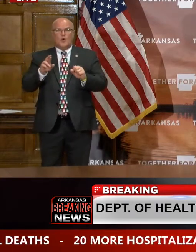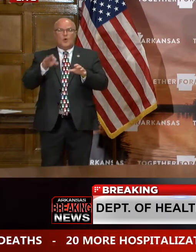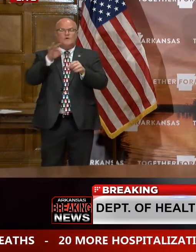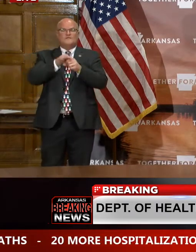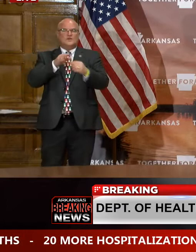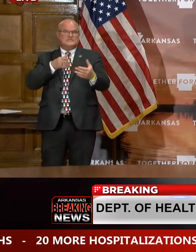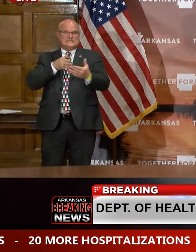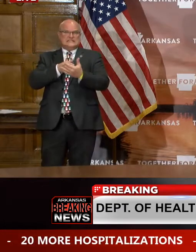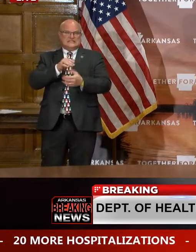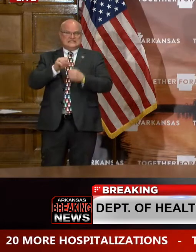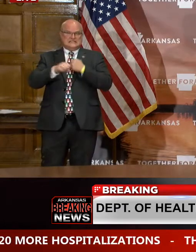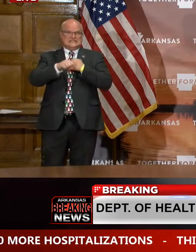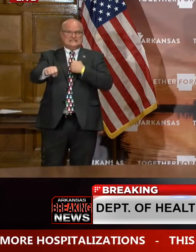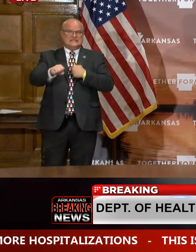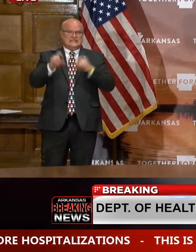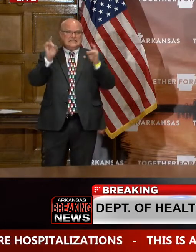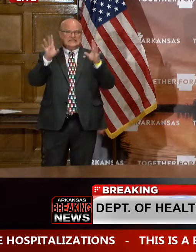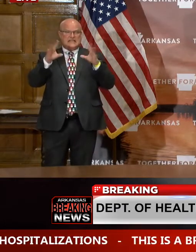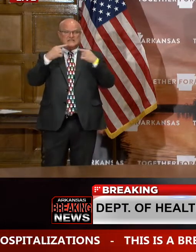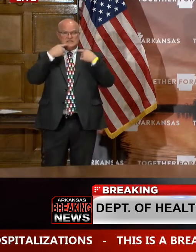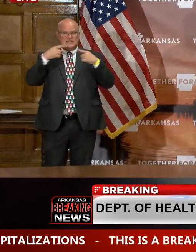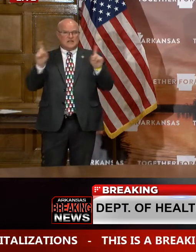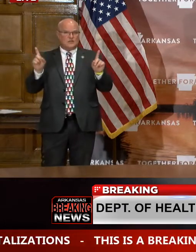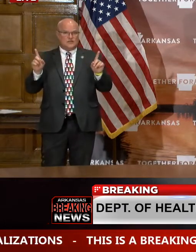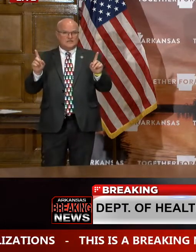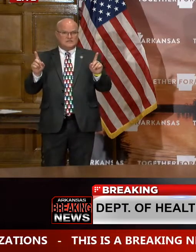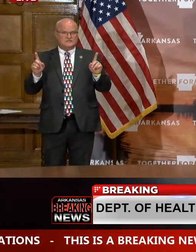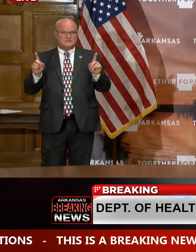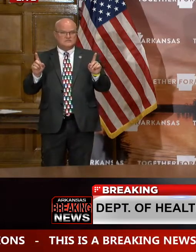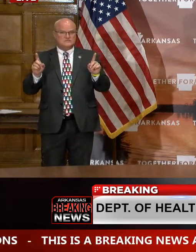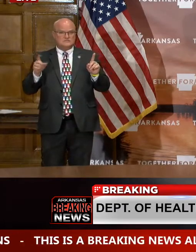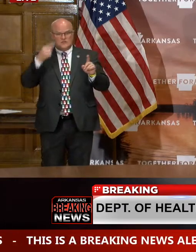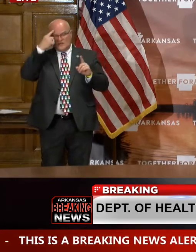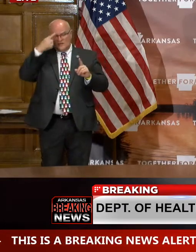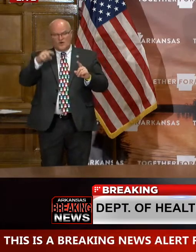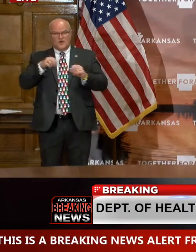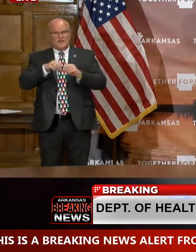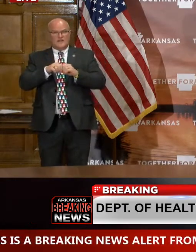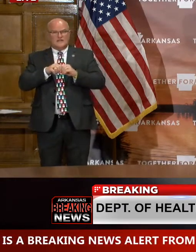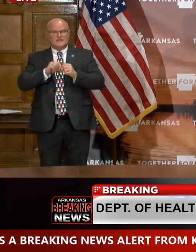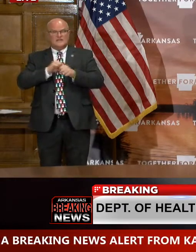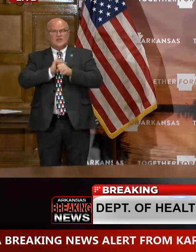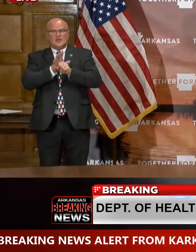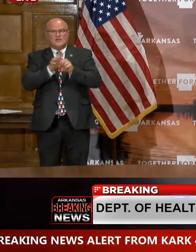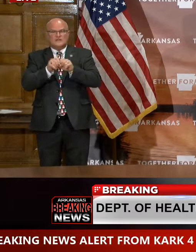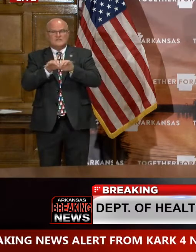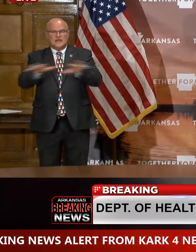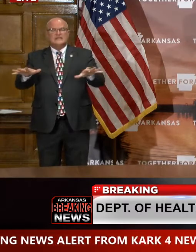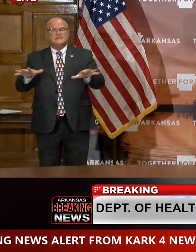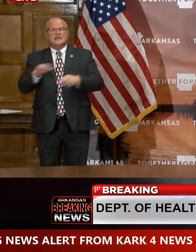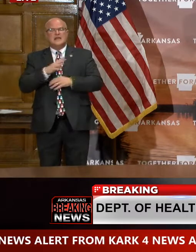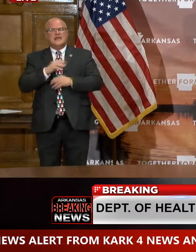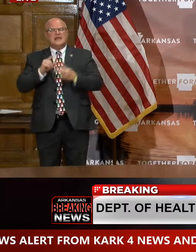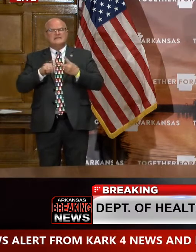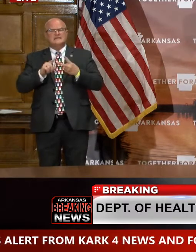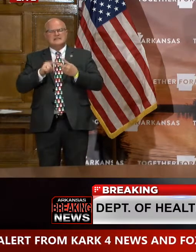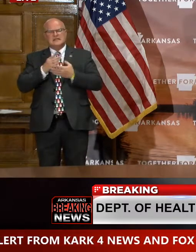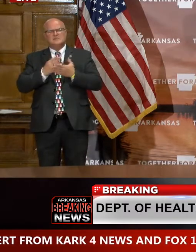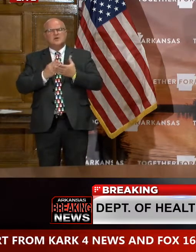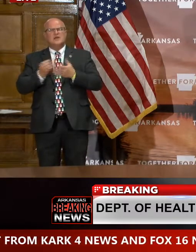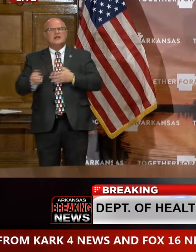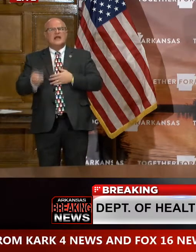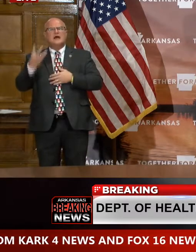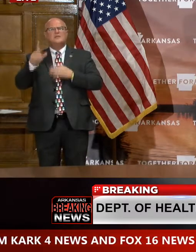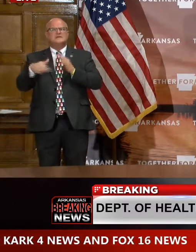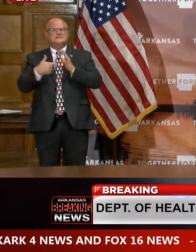votes against extending the disaster declaration for the pandemic? And the second part of the question I had was, how much